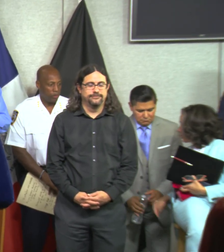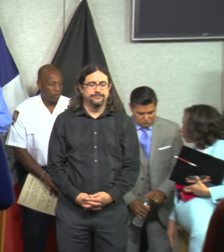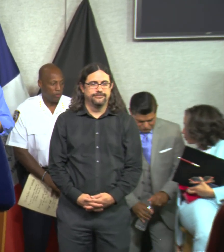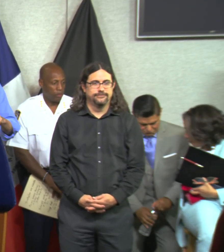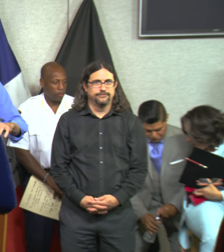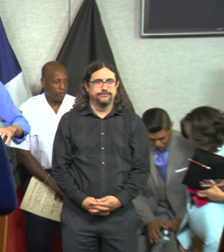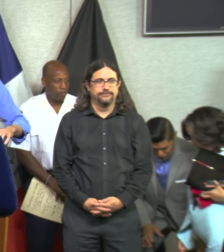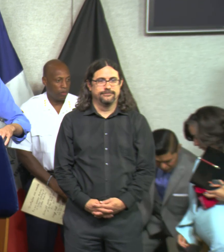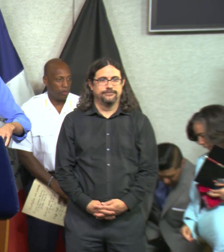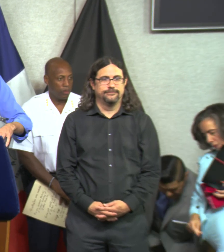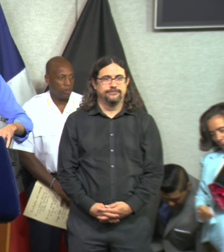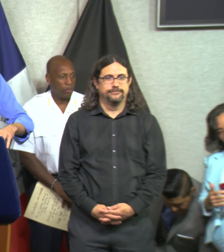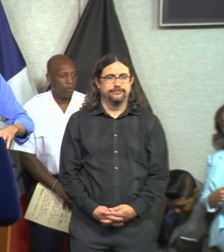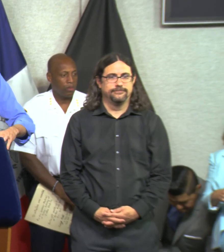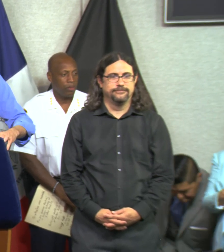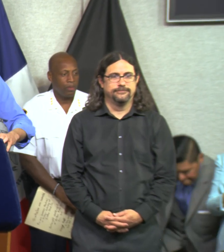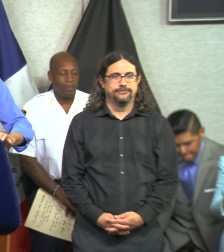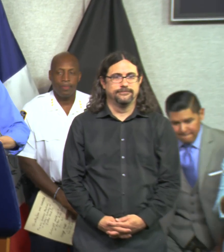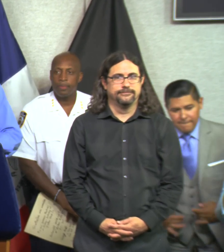Okay.